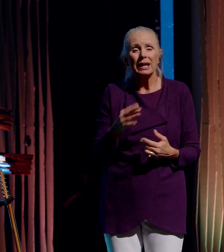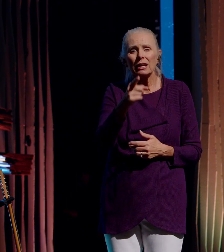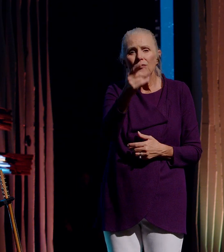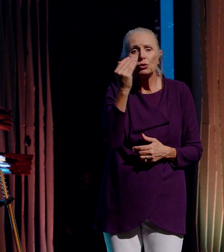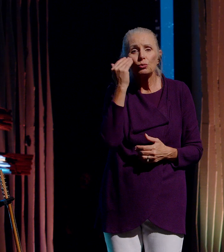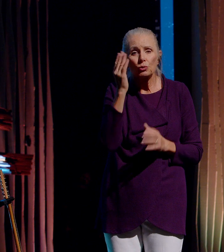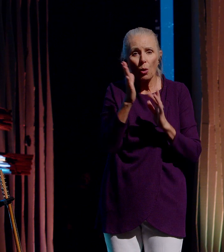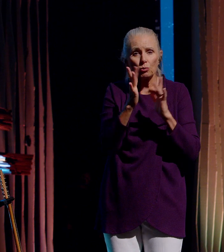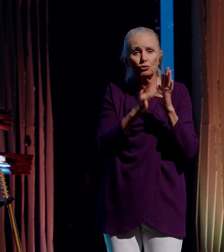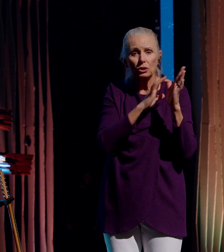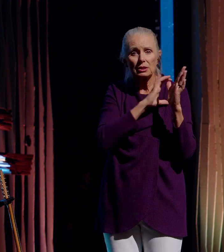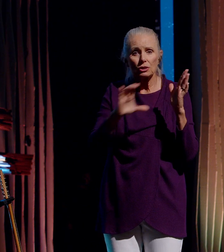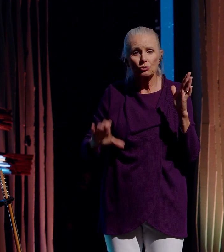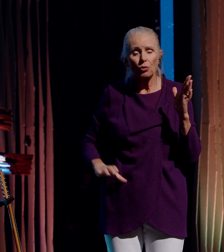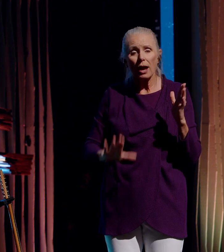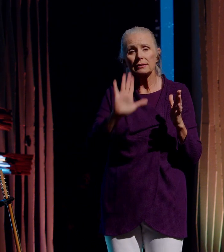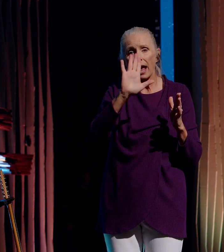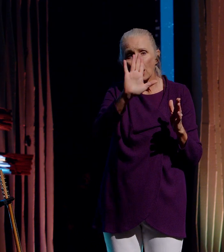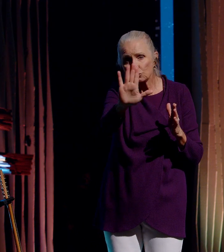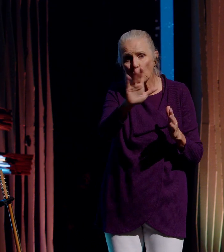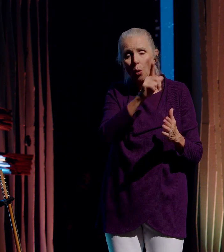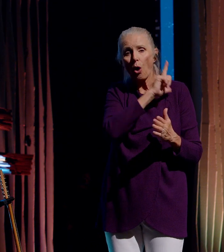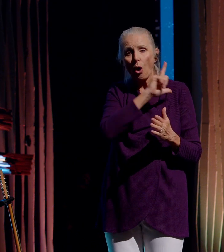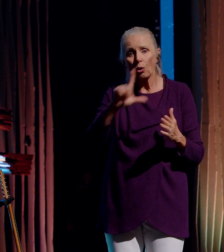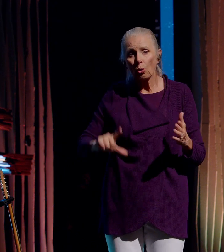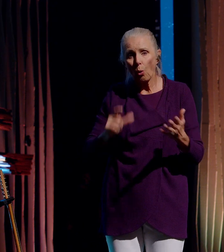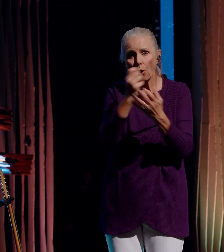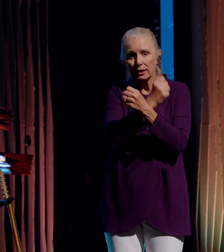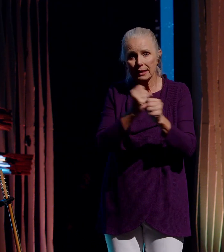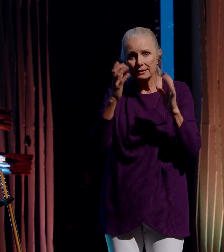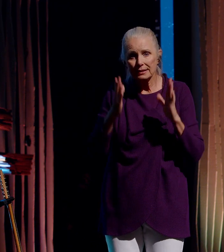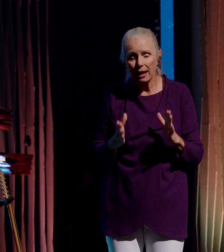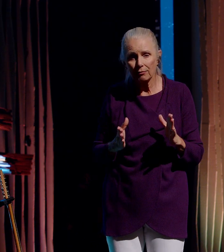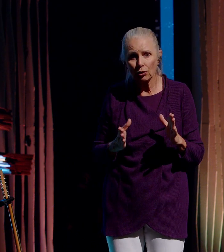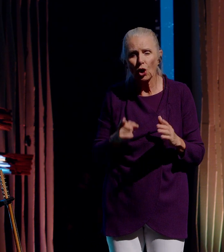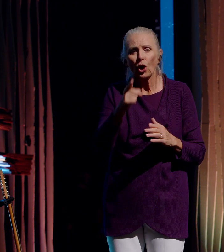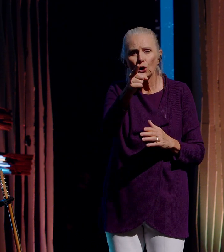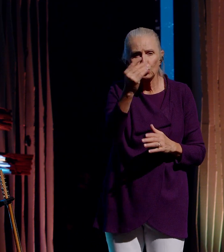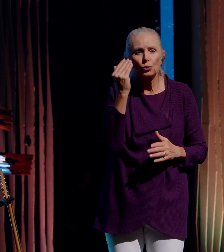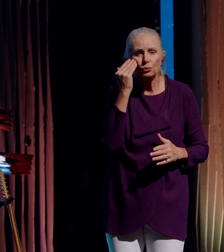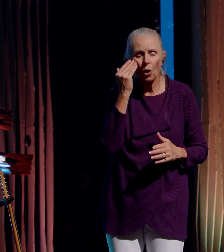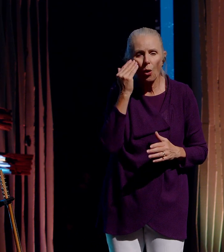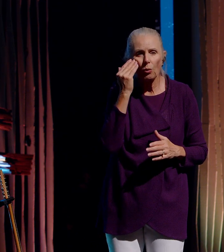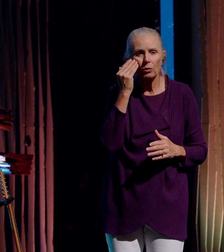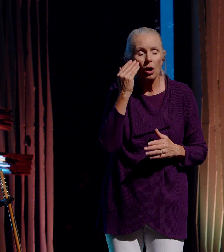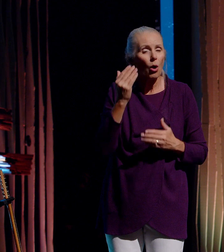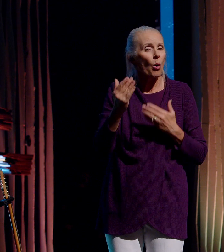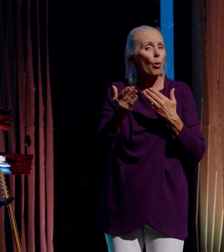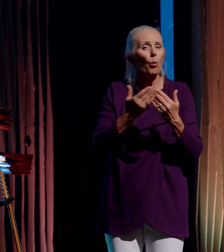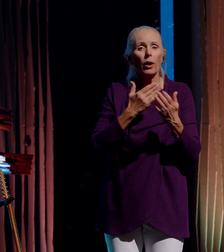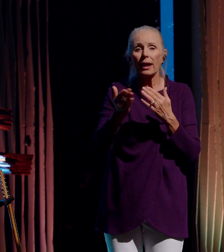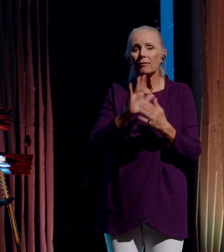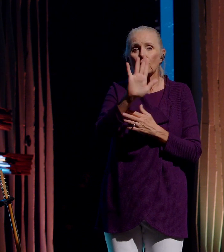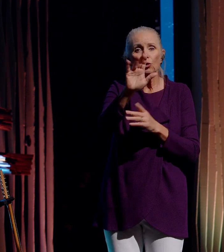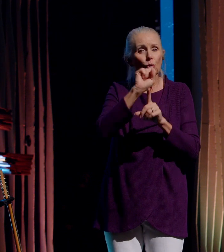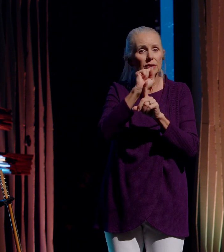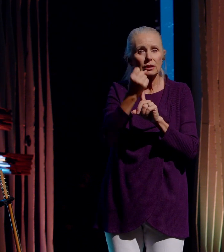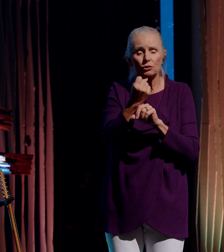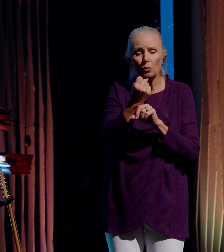your Lord and Savior, if you have that assurance, no matter the situation, you've got something to be thankful